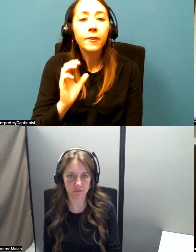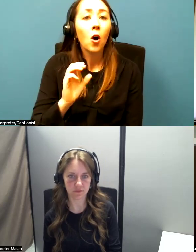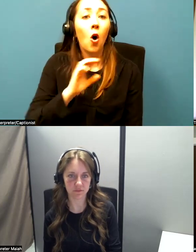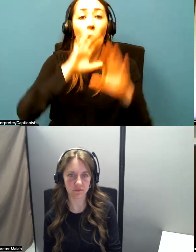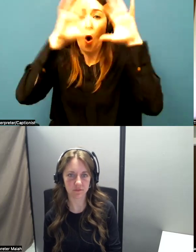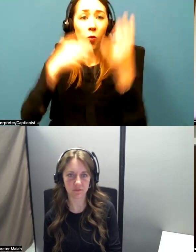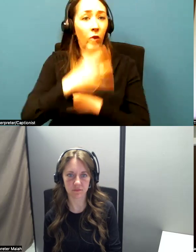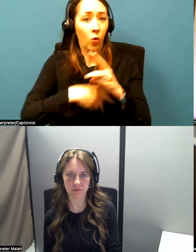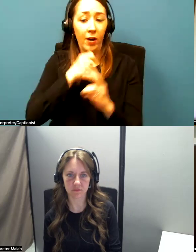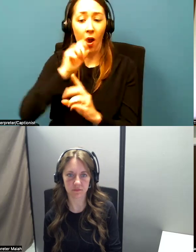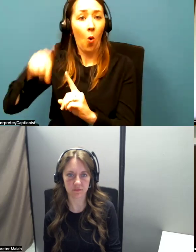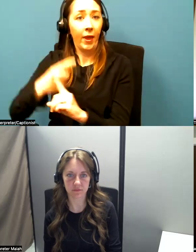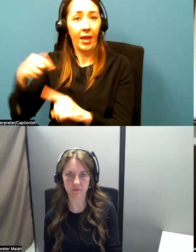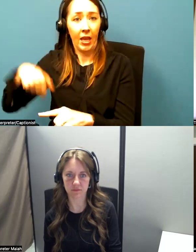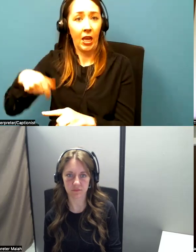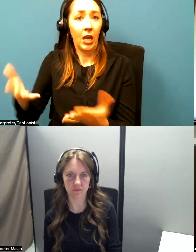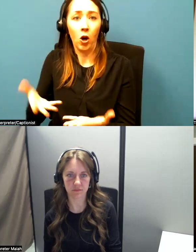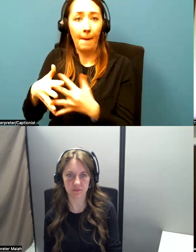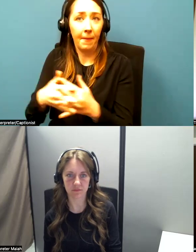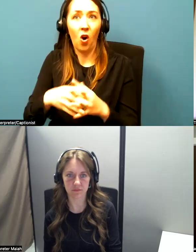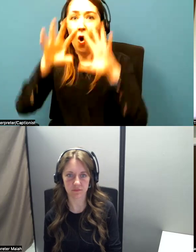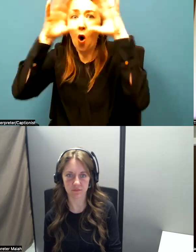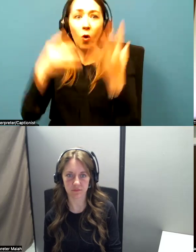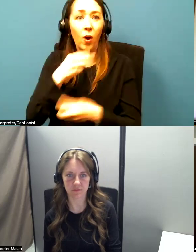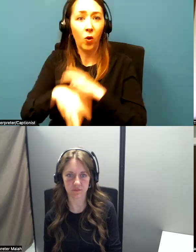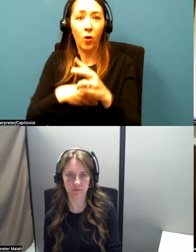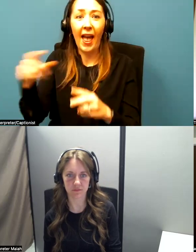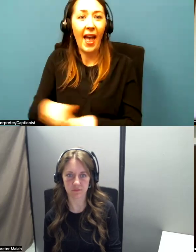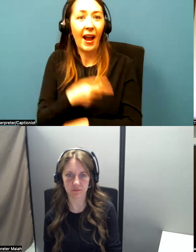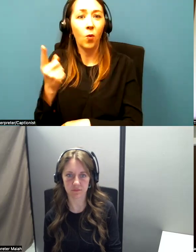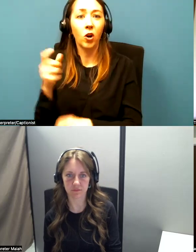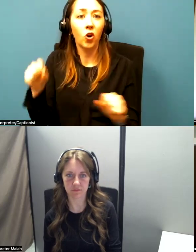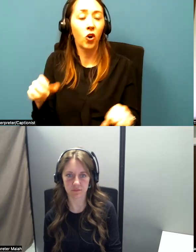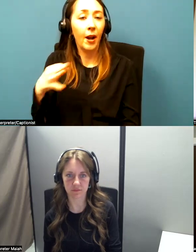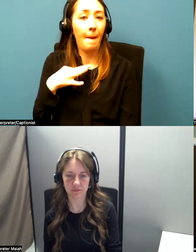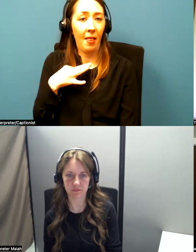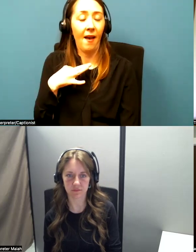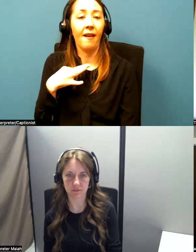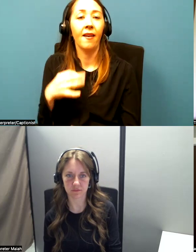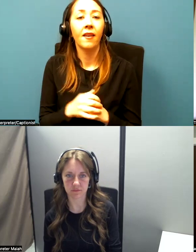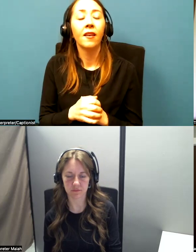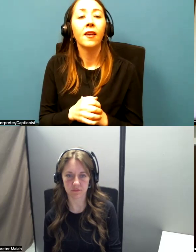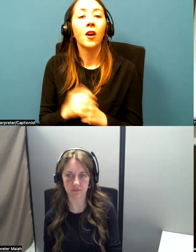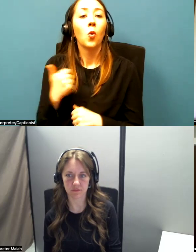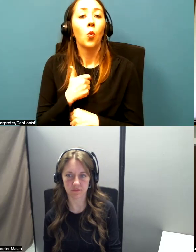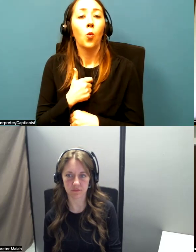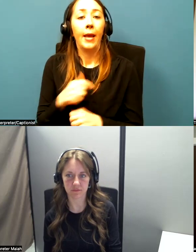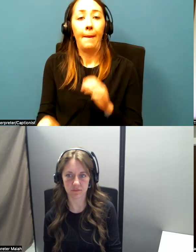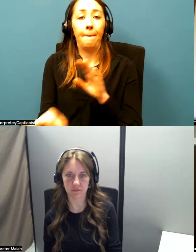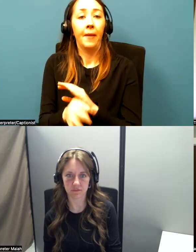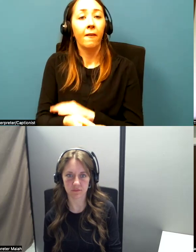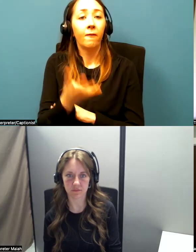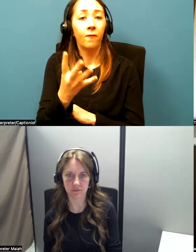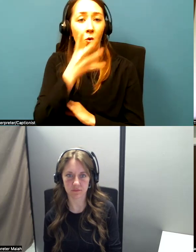in the US, but anybody from all over the world could apply. And we found 4 women. We